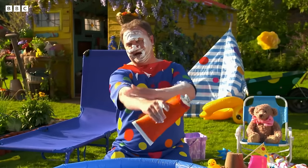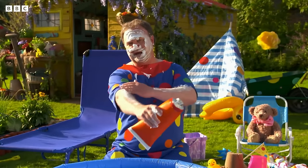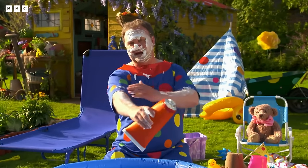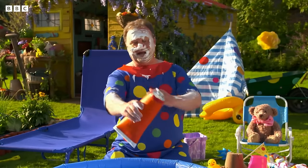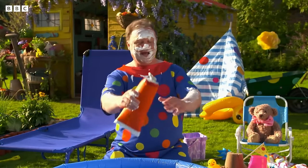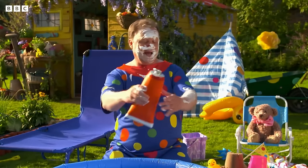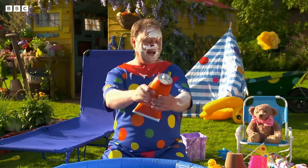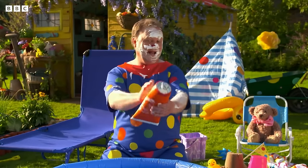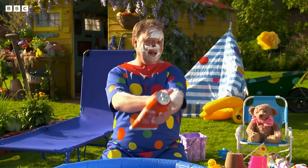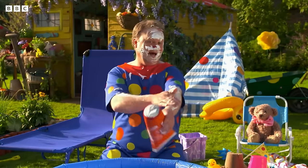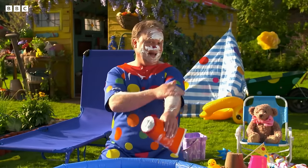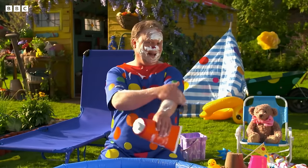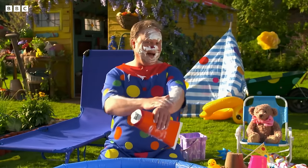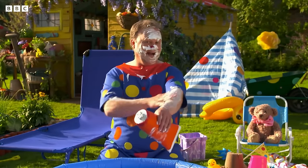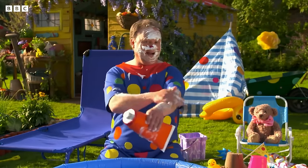la-da-day, la-da-day.